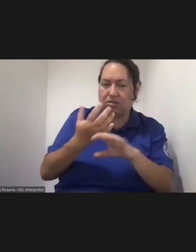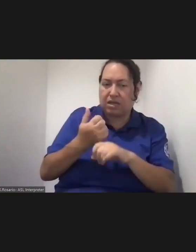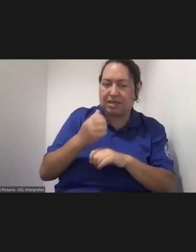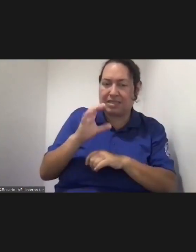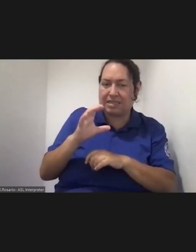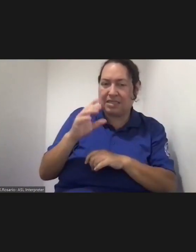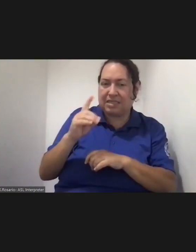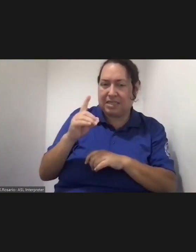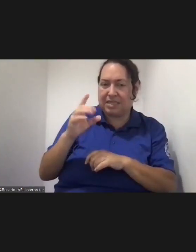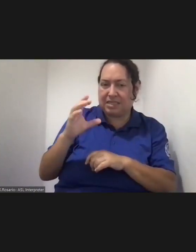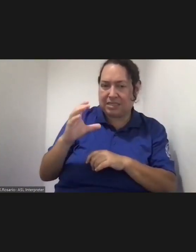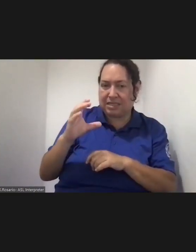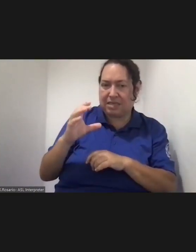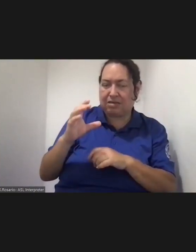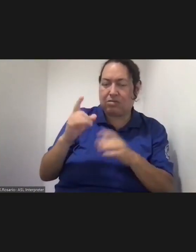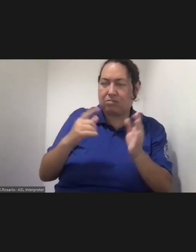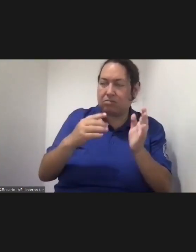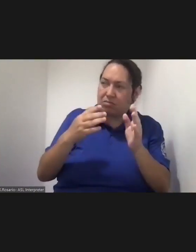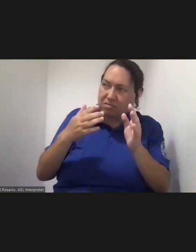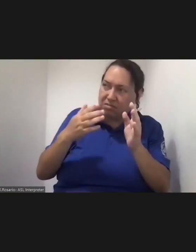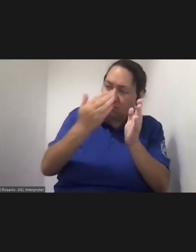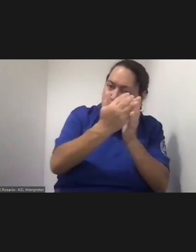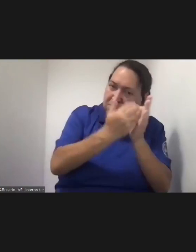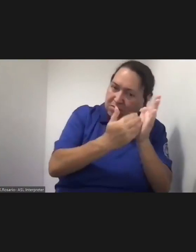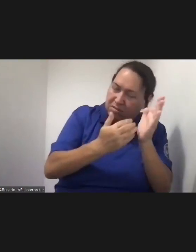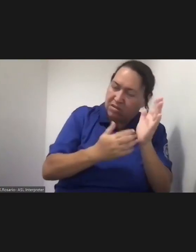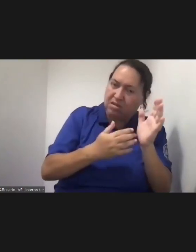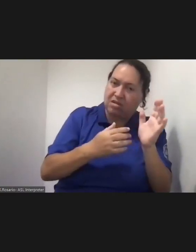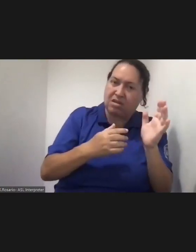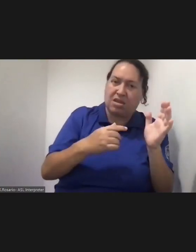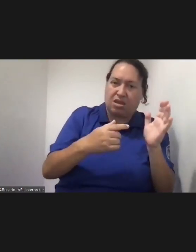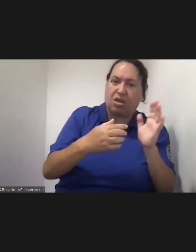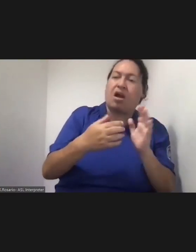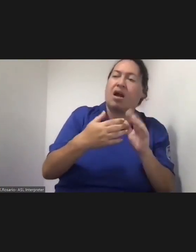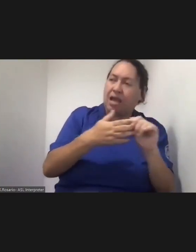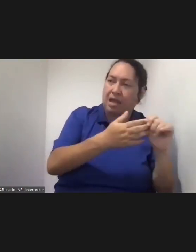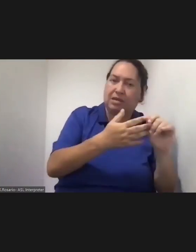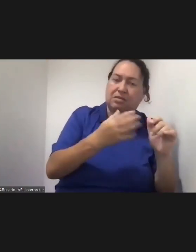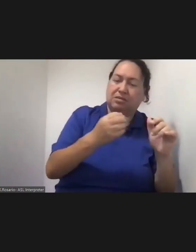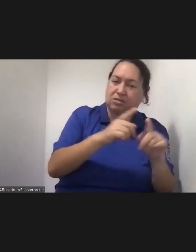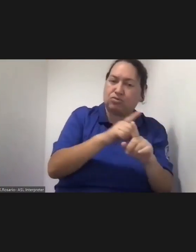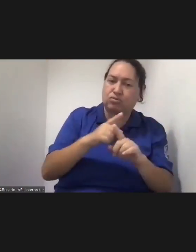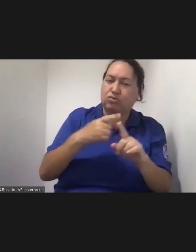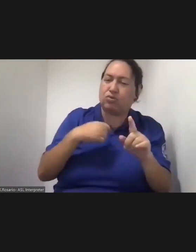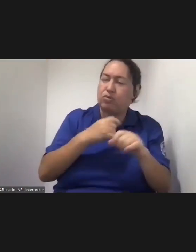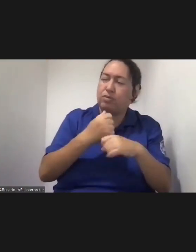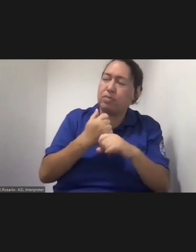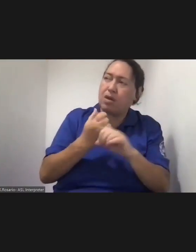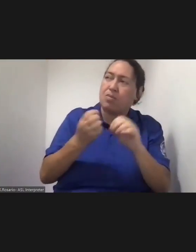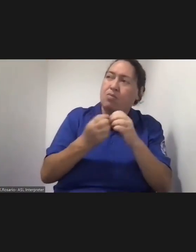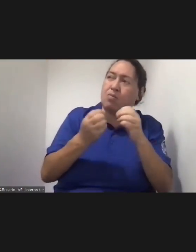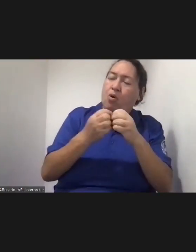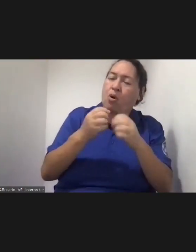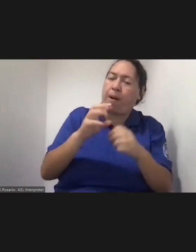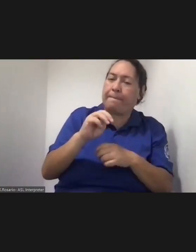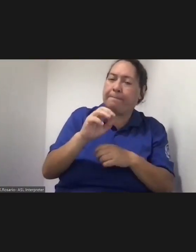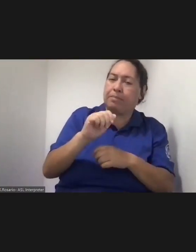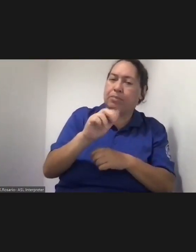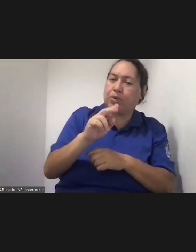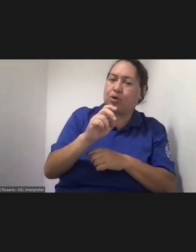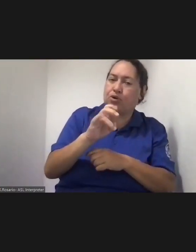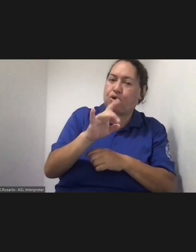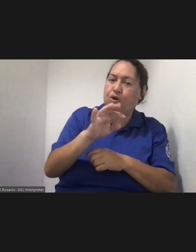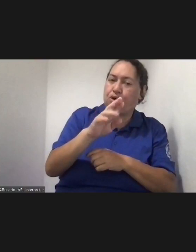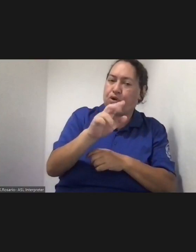a recent survey that we were asked to do because of that situation, and we've also made a request for more Moderna and Pfizer because